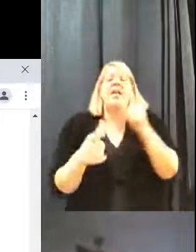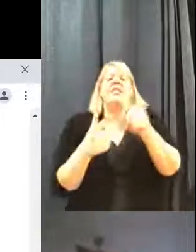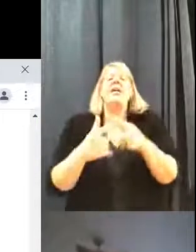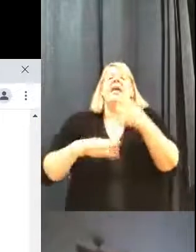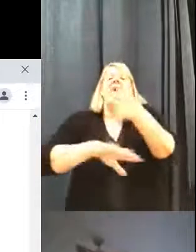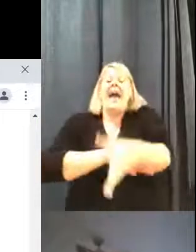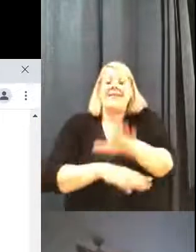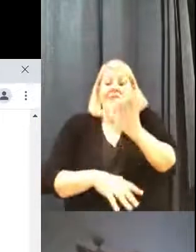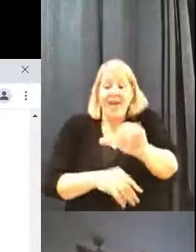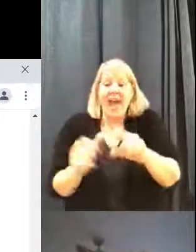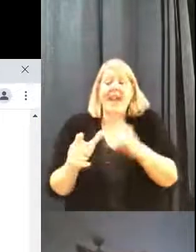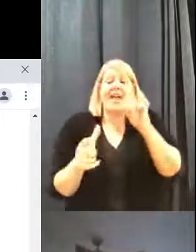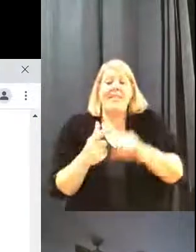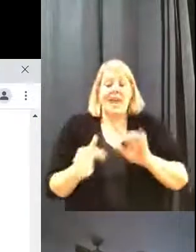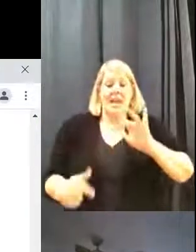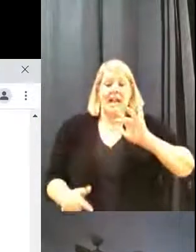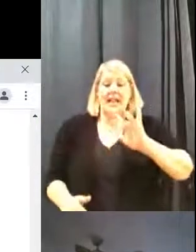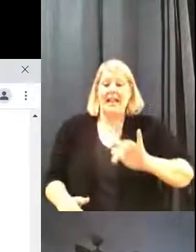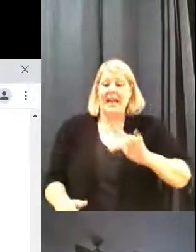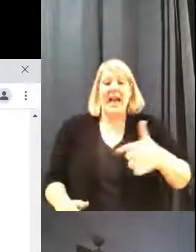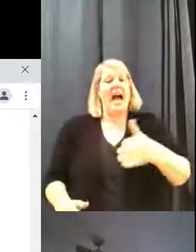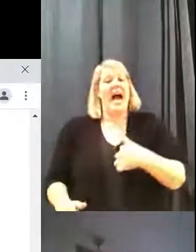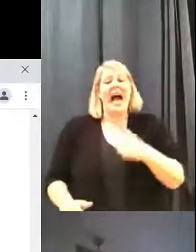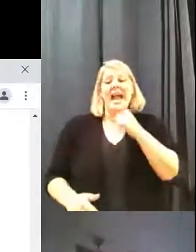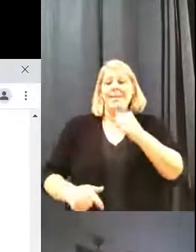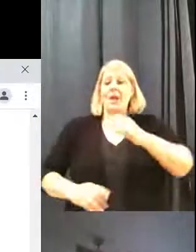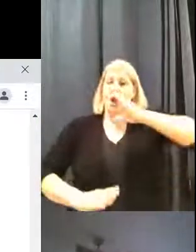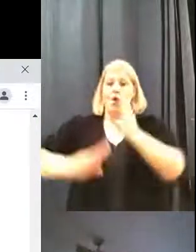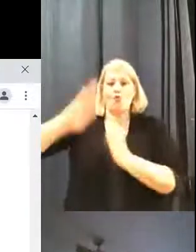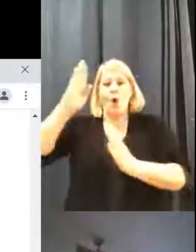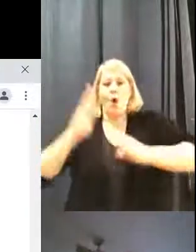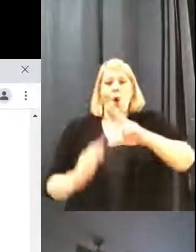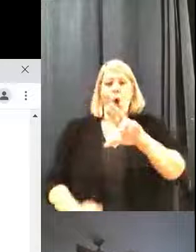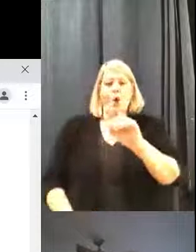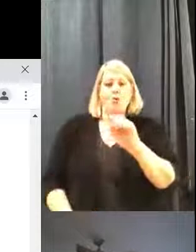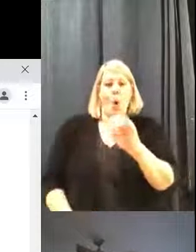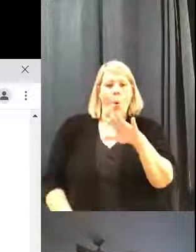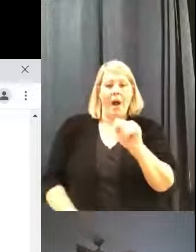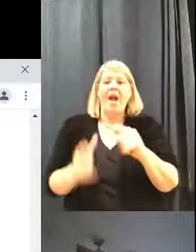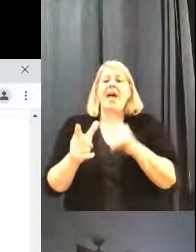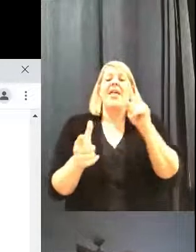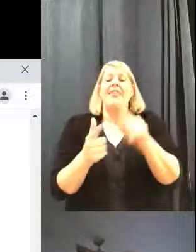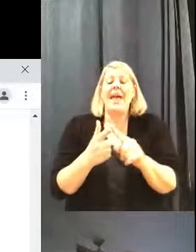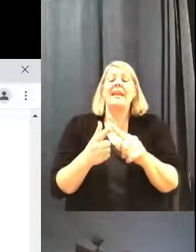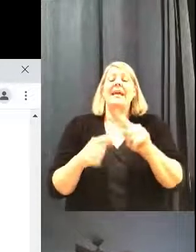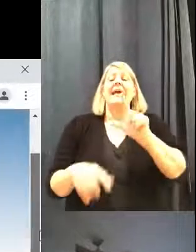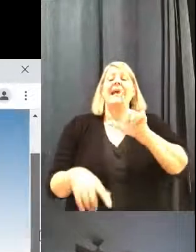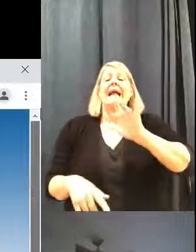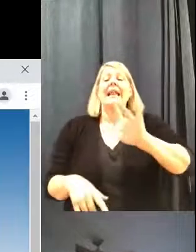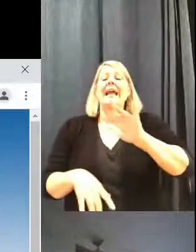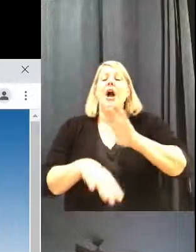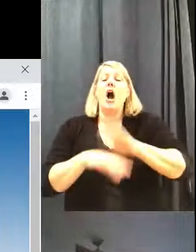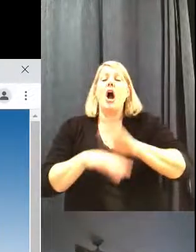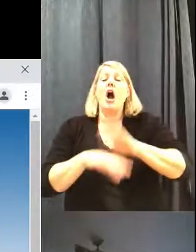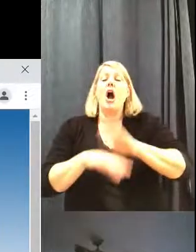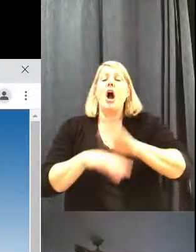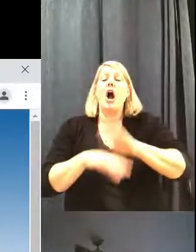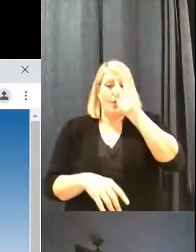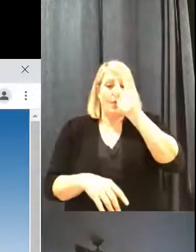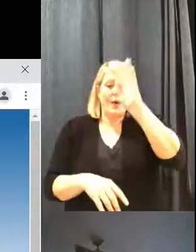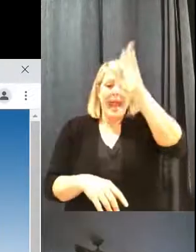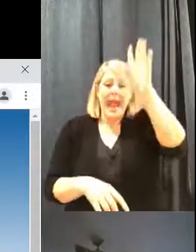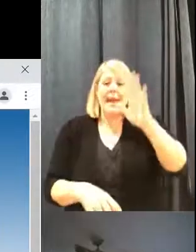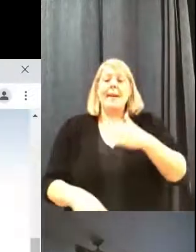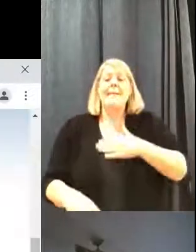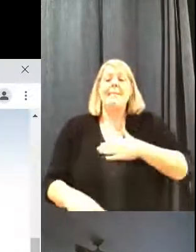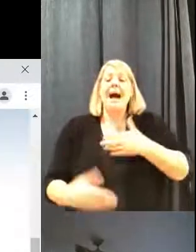down here and click the I'm not a robot reCAPTCHA and then click create my new account. It's very simple. The whole process